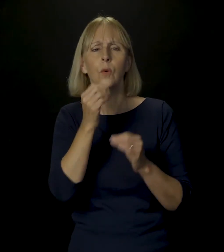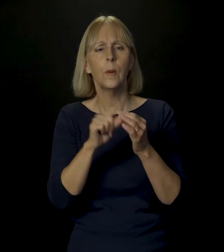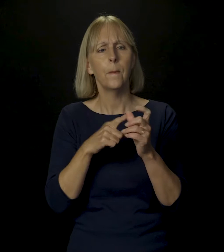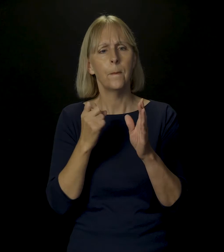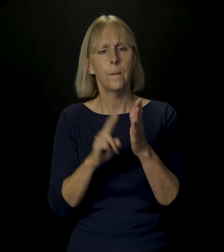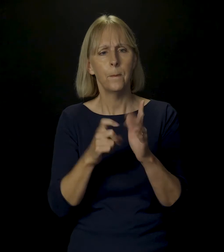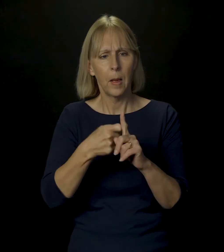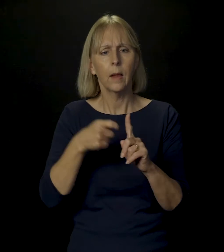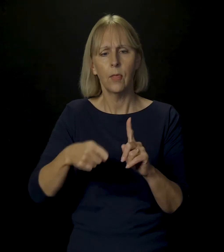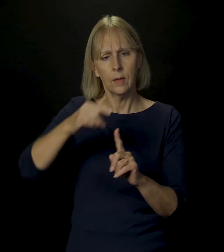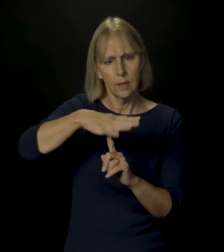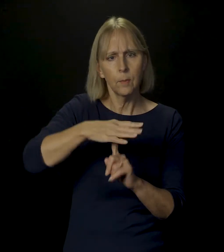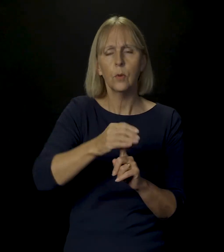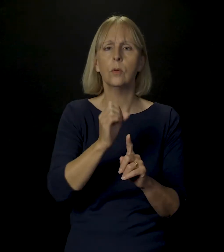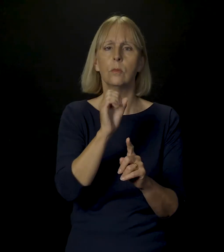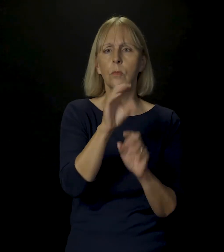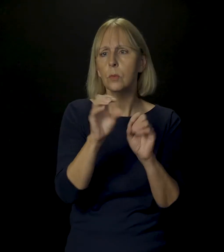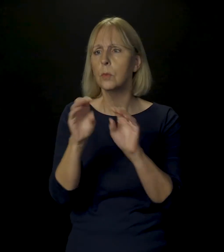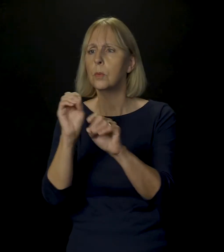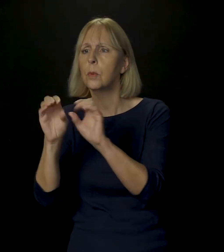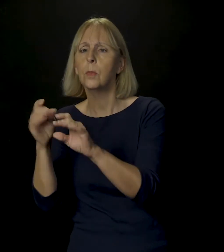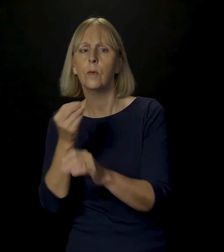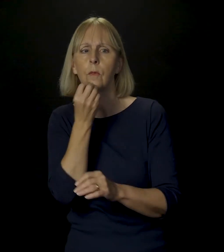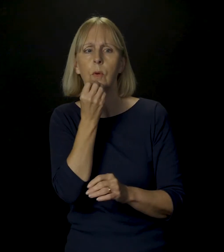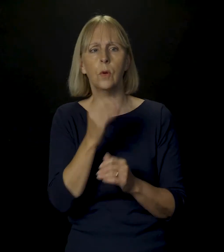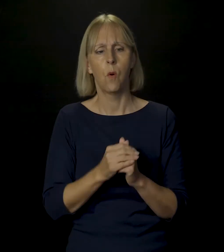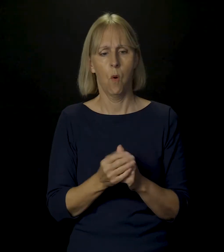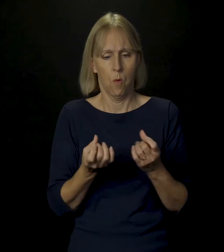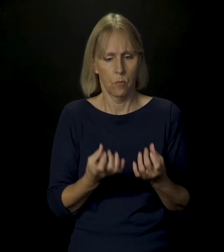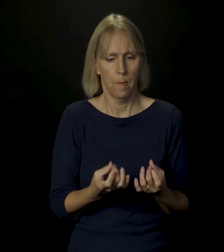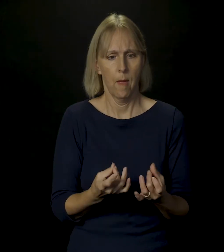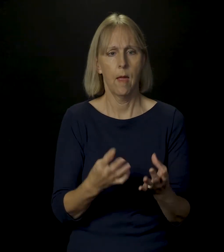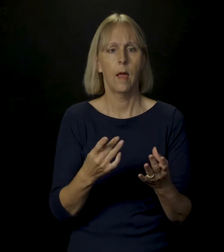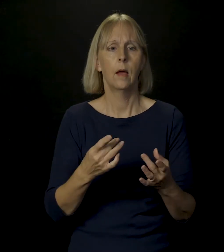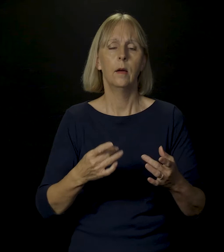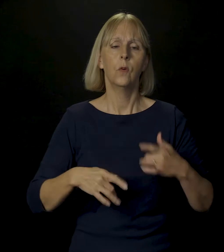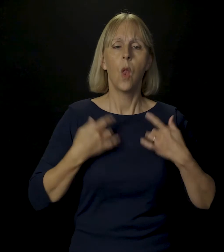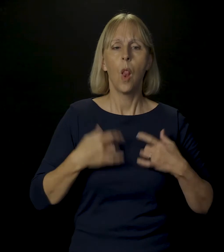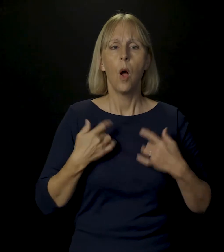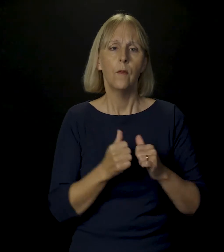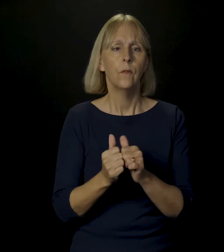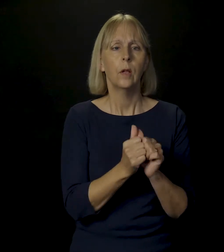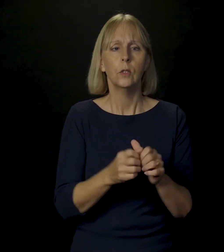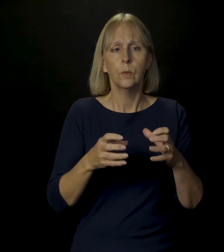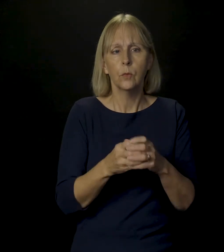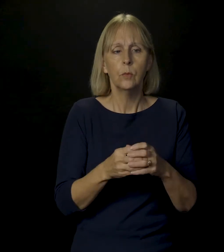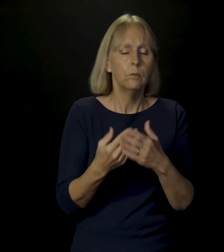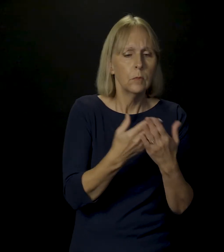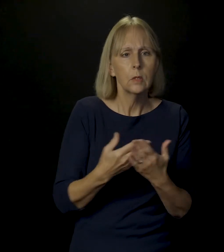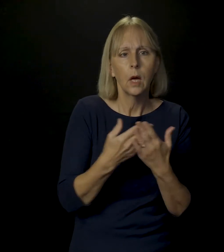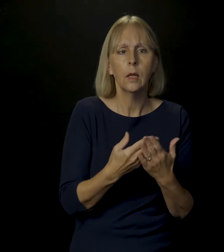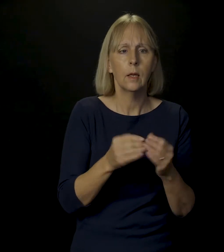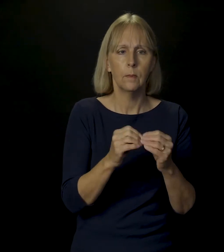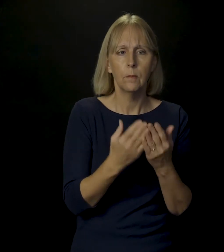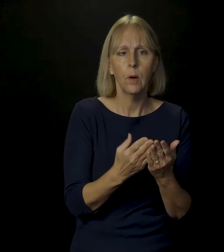Important The task of preparing For your life group Or Bible study Important I'm sure most of us Have heard